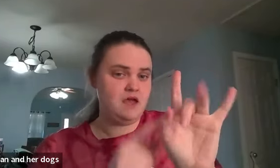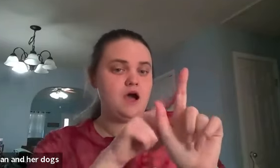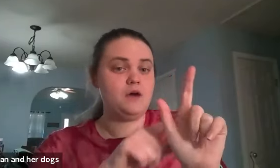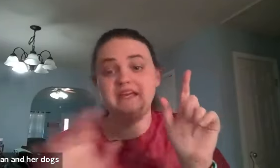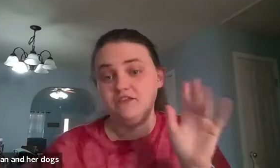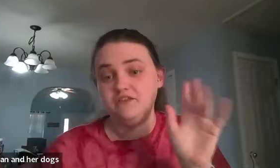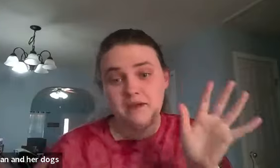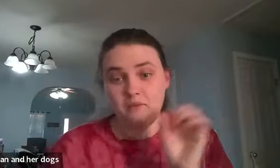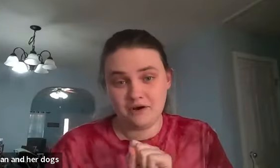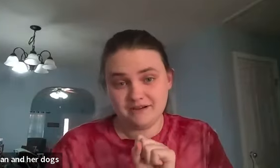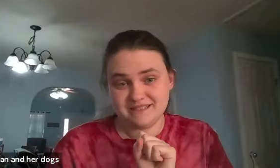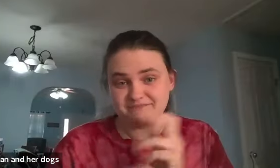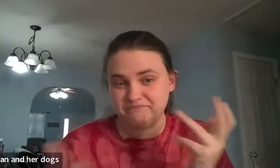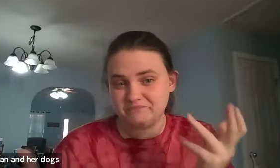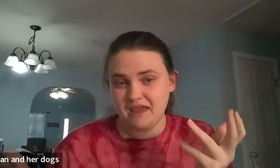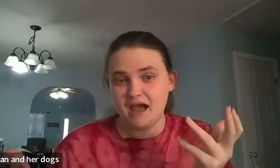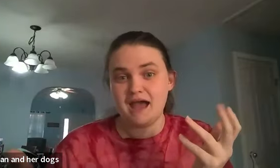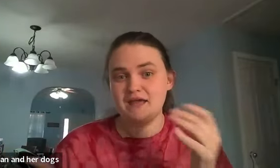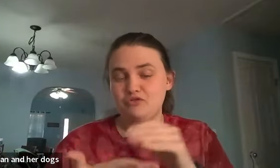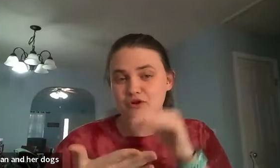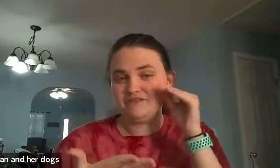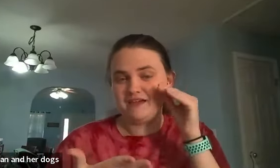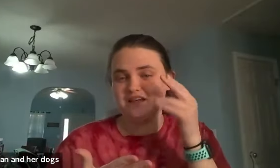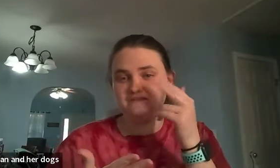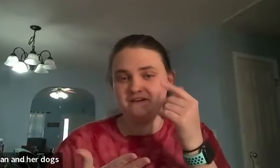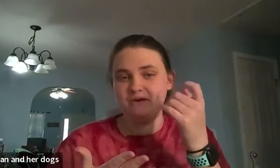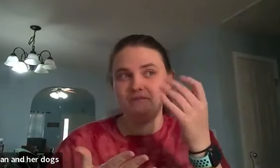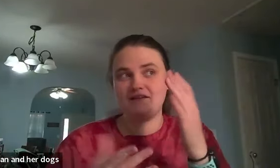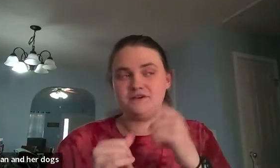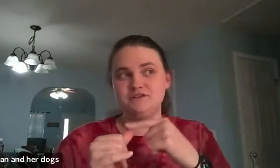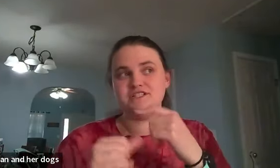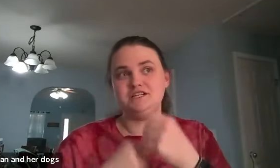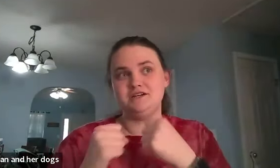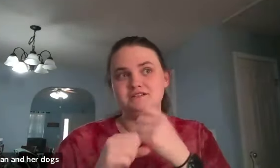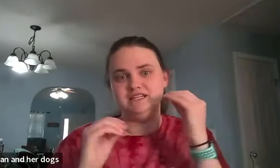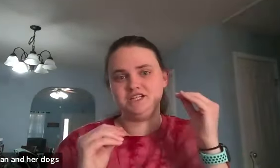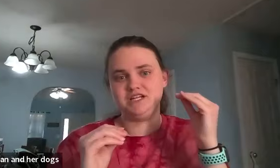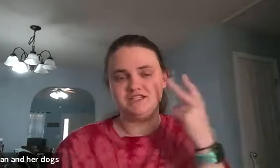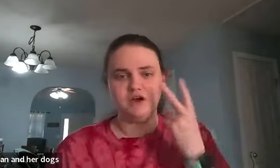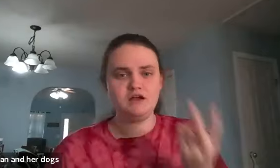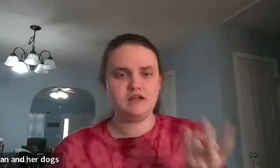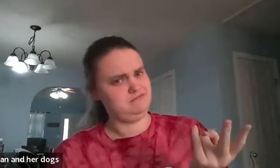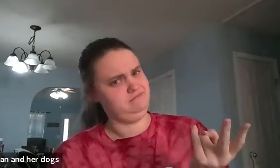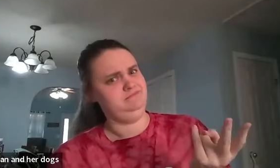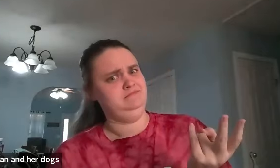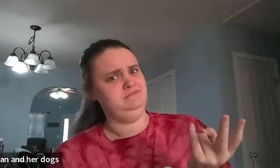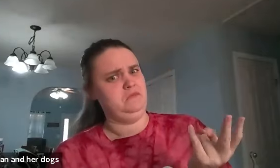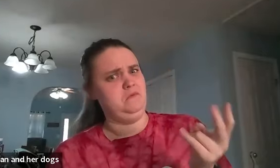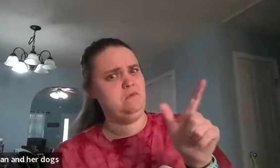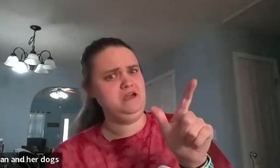28. Either way works. I learned that. It was kind of funny when my first year teaching, I saw it and I was like, what